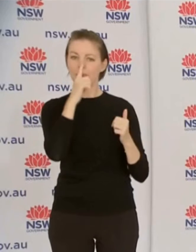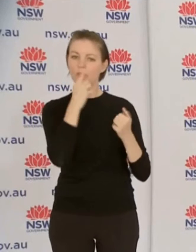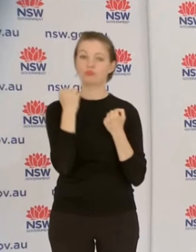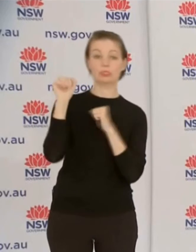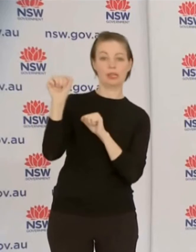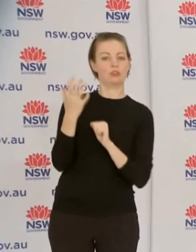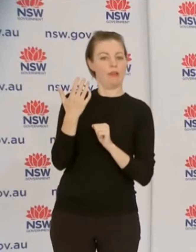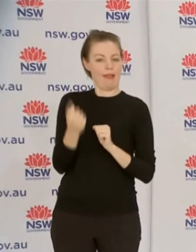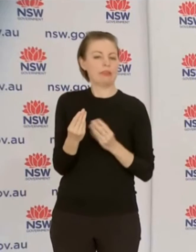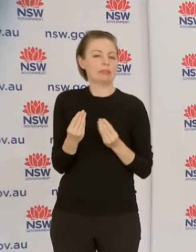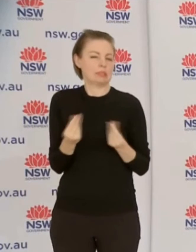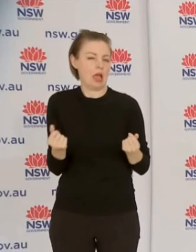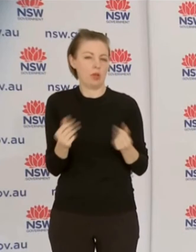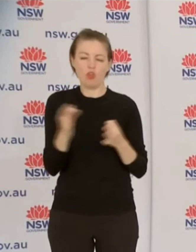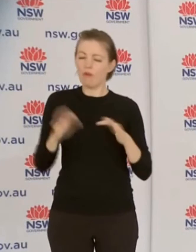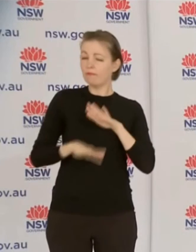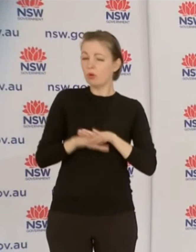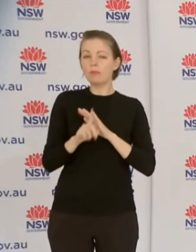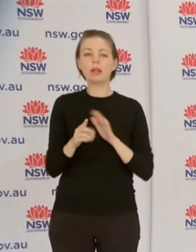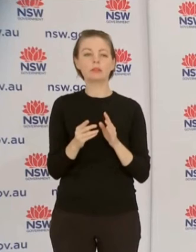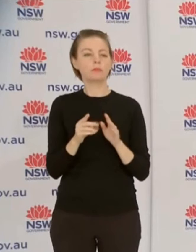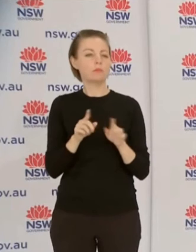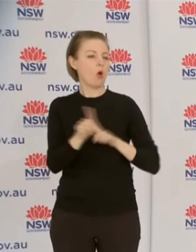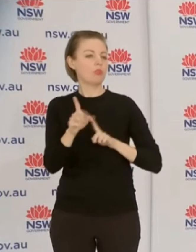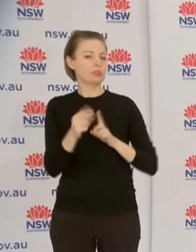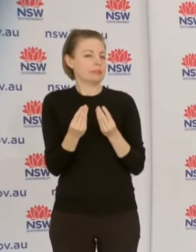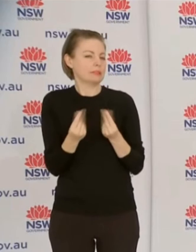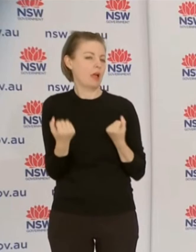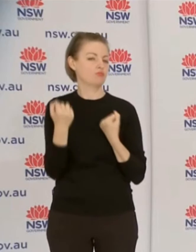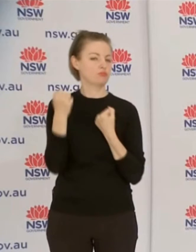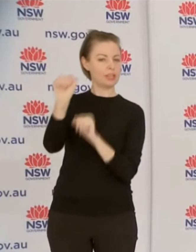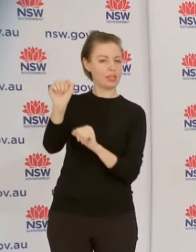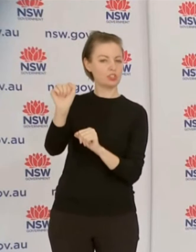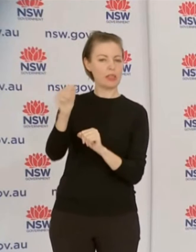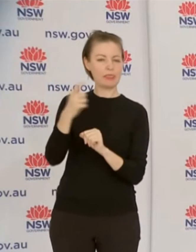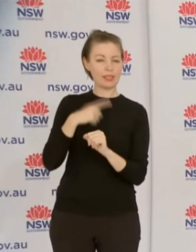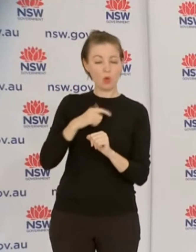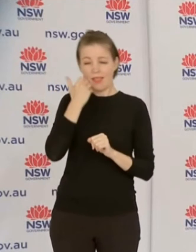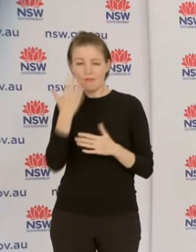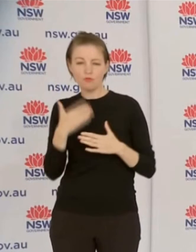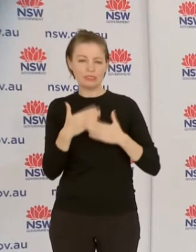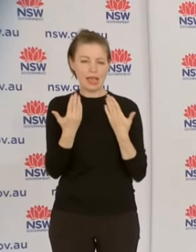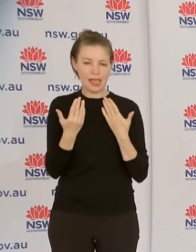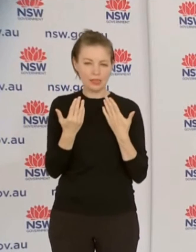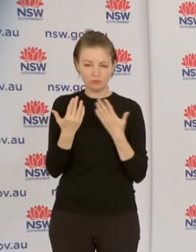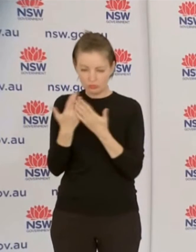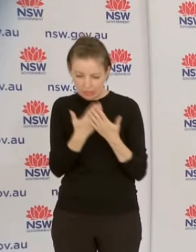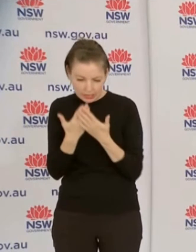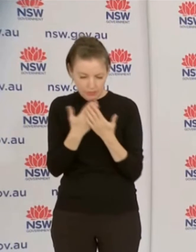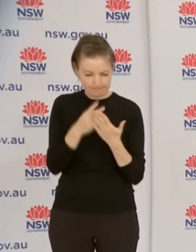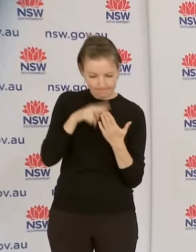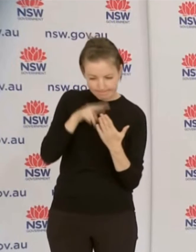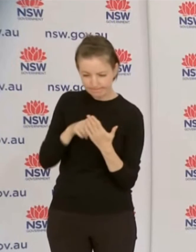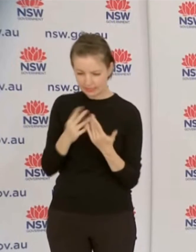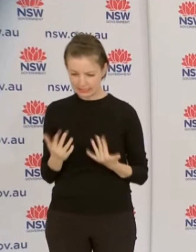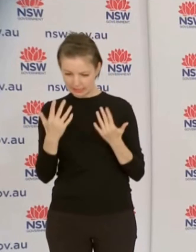is our thinking. As I've said, the most important figures that we're looking at on a day-to-day basis are the rate of vaccination and how many people